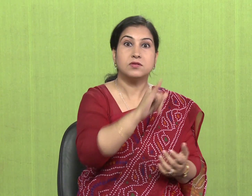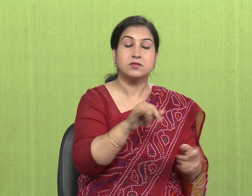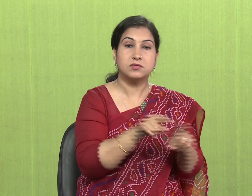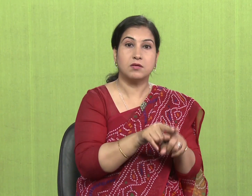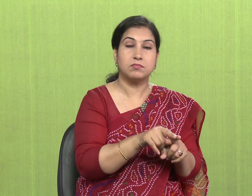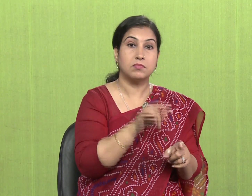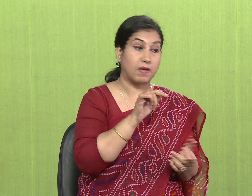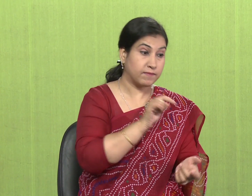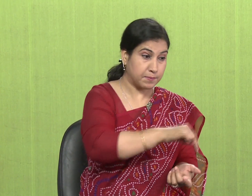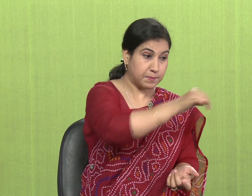1,058 villages